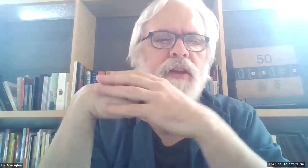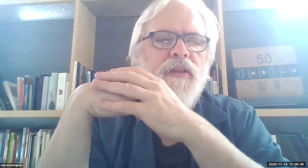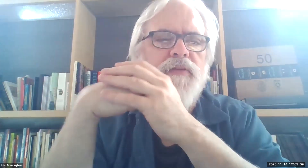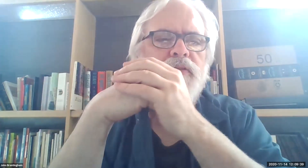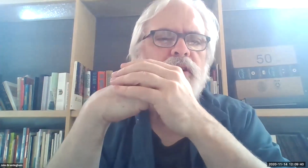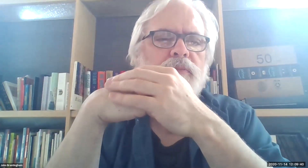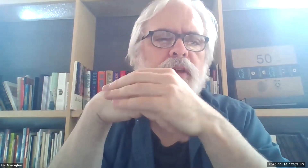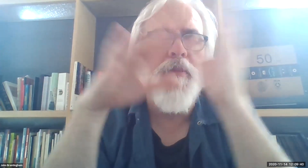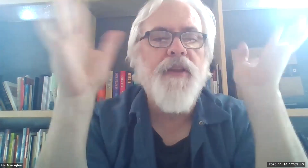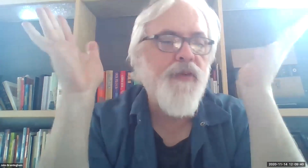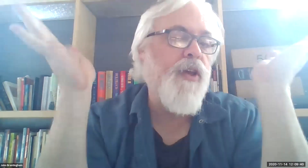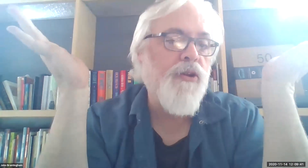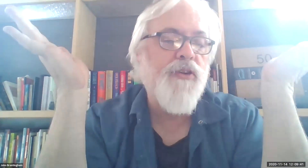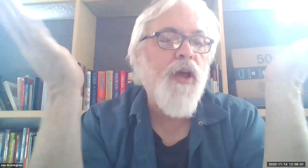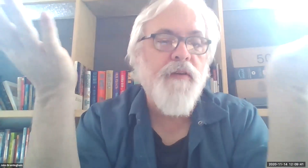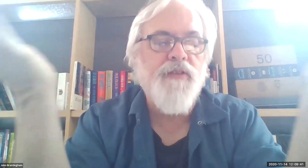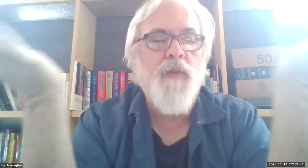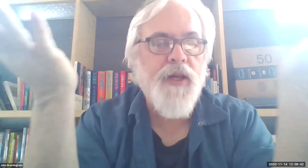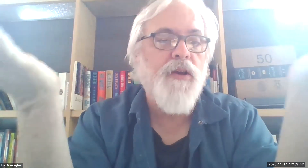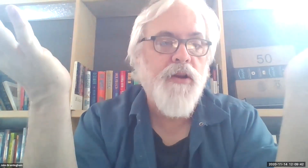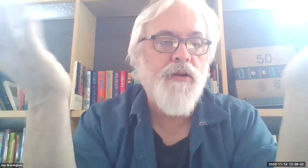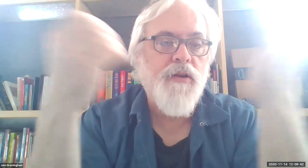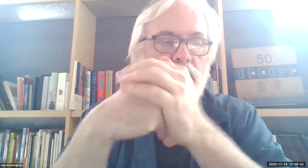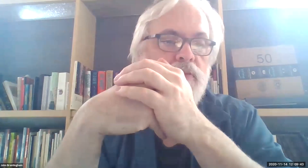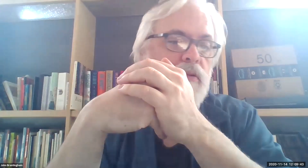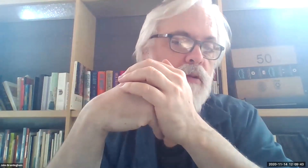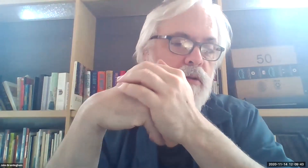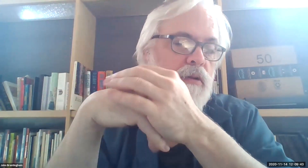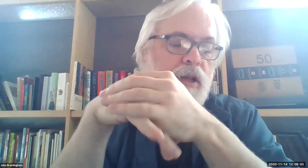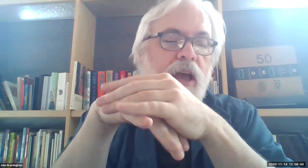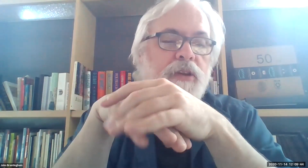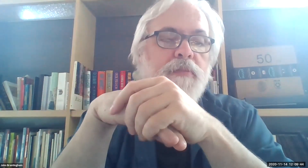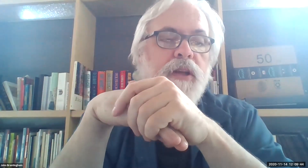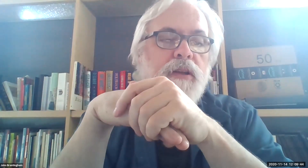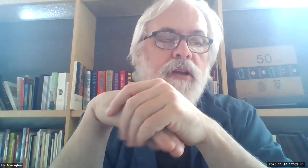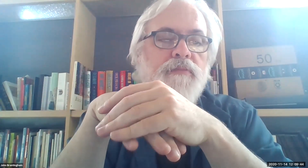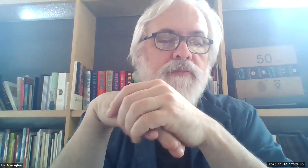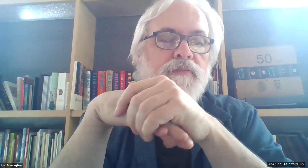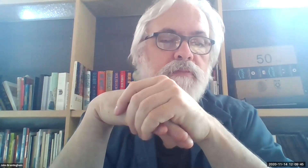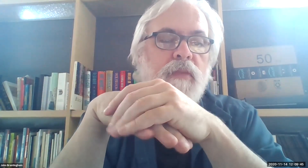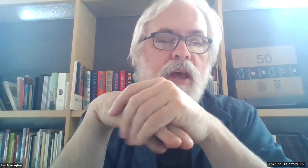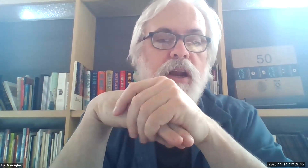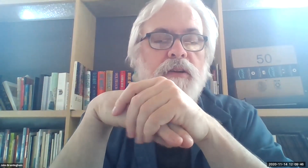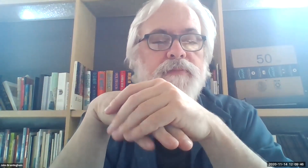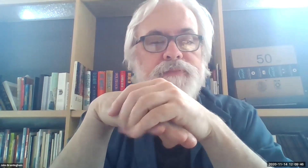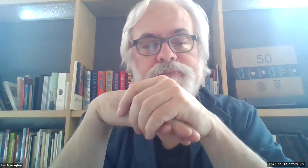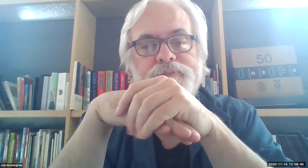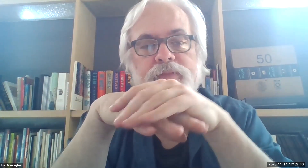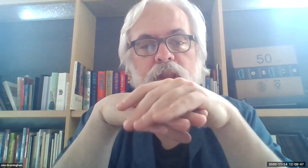about the fall. I mean, if we can go to Sequoia, obviously we can go to on campus, but I